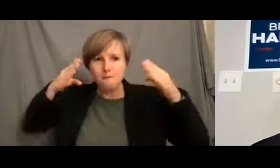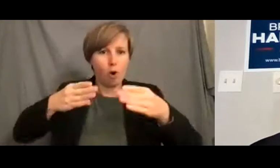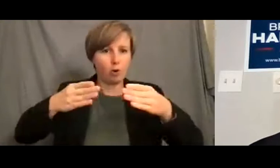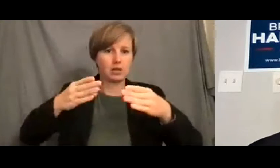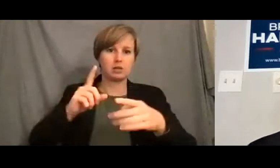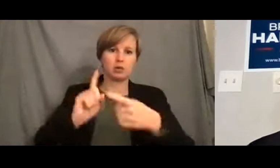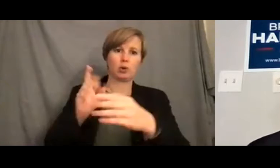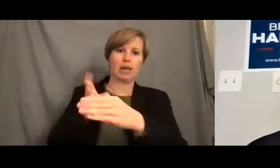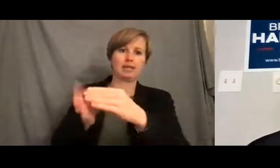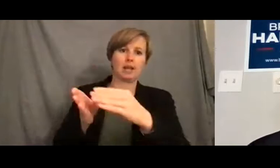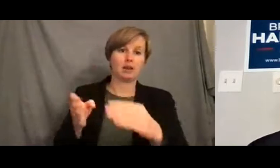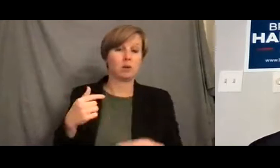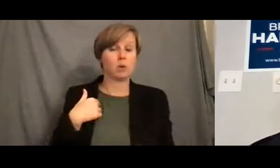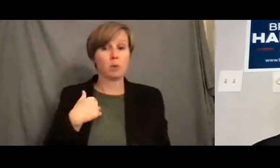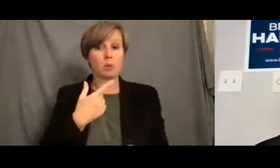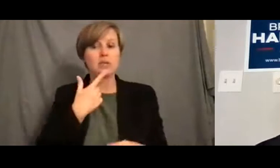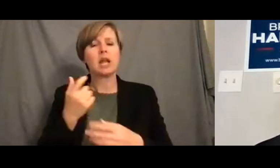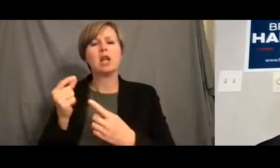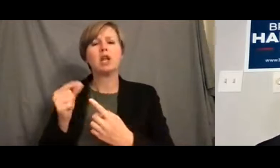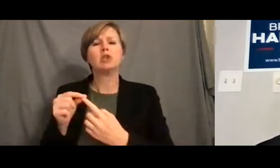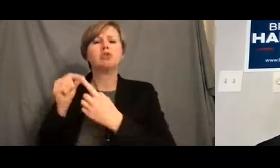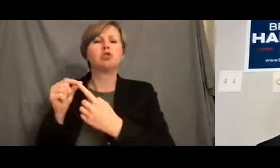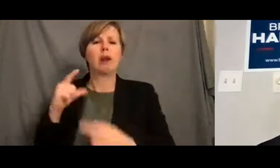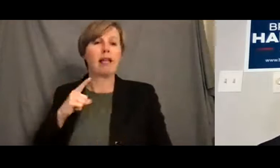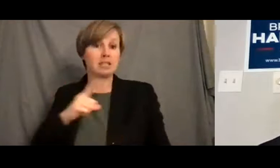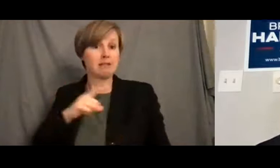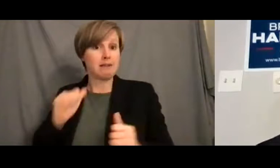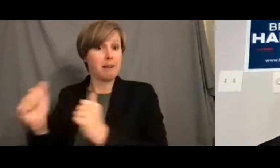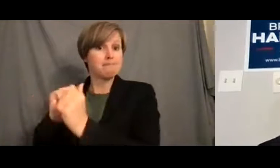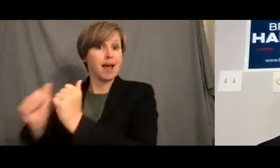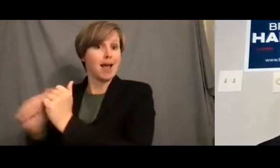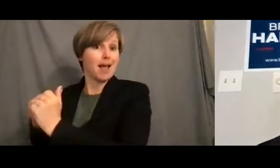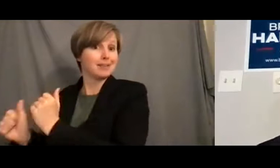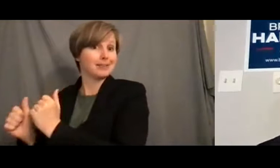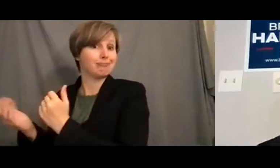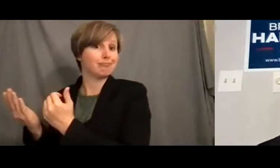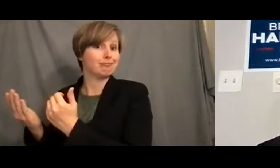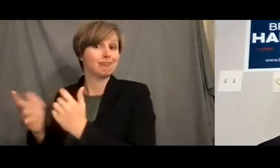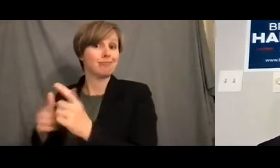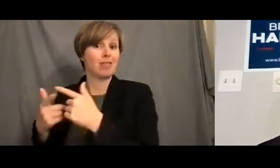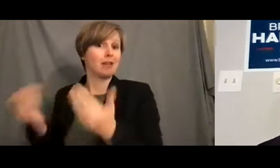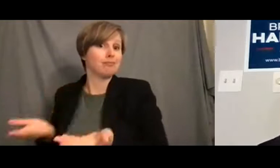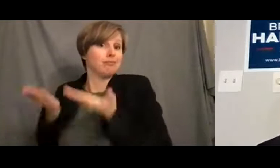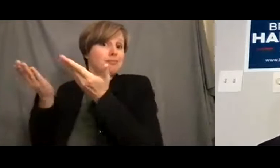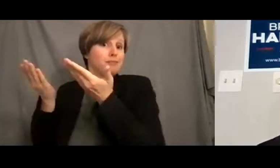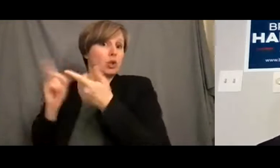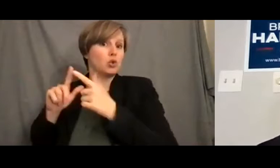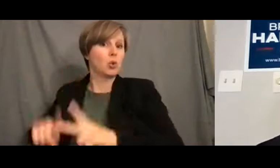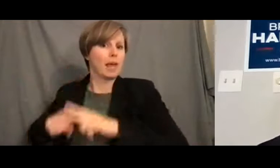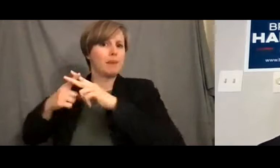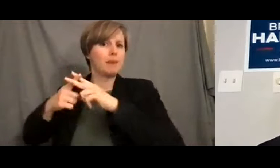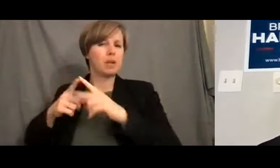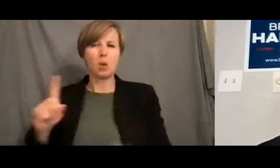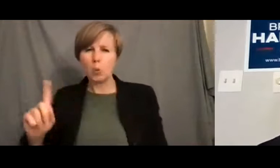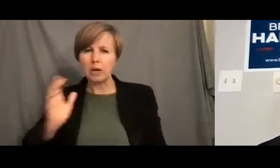when we see in the state that certain legislation can be passed and then moved up to be implemented, where's our